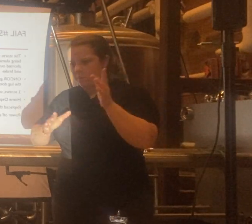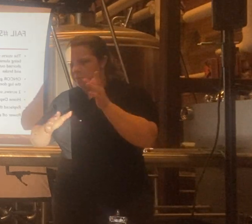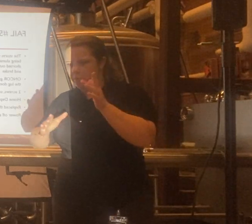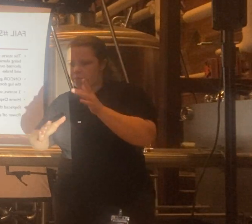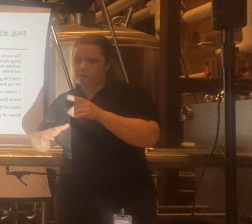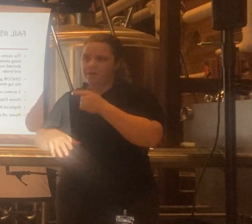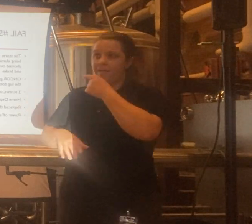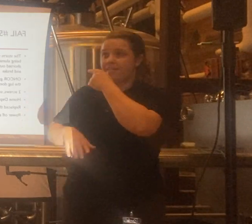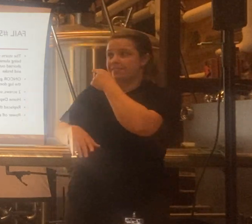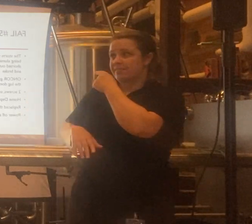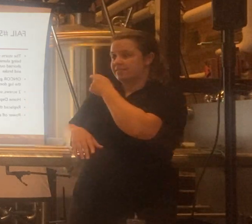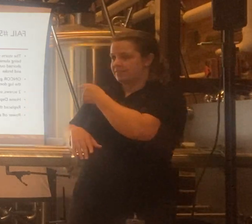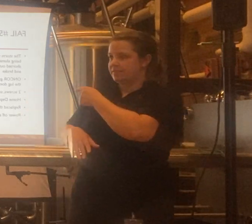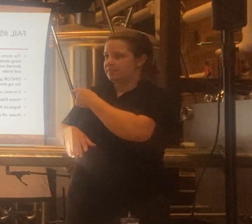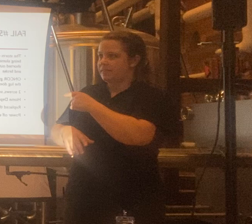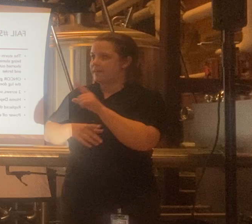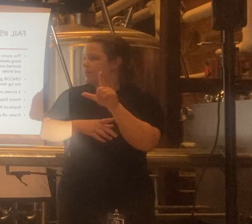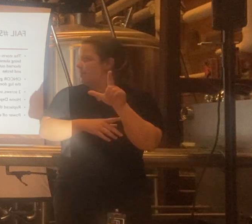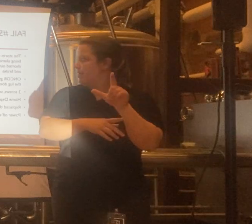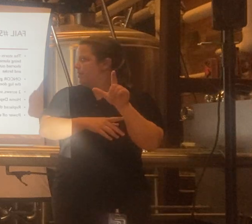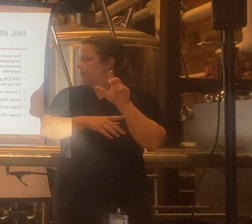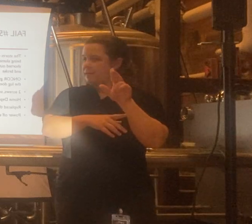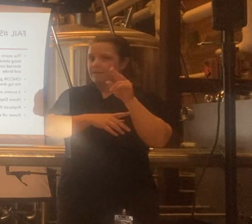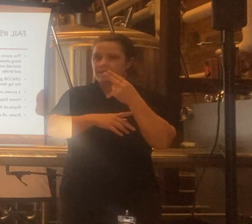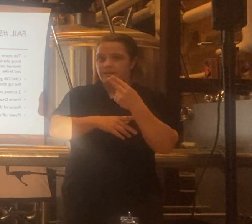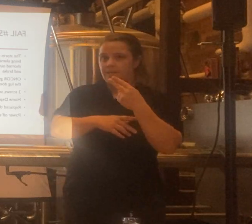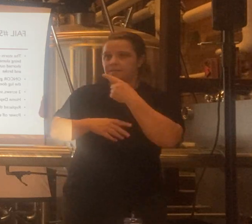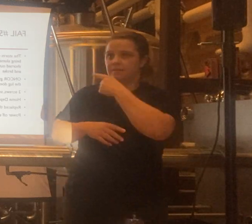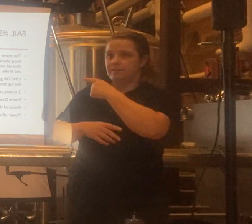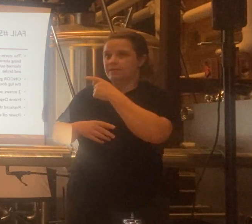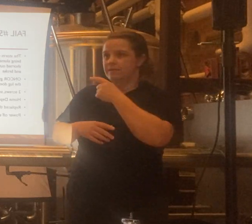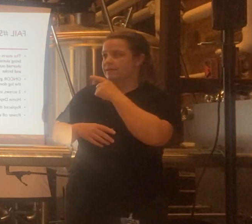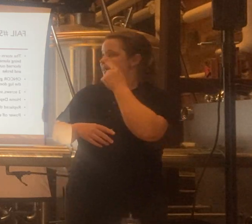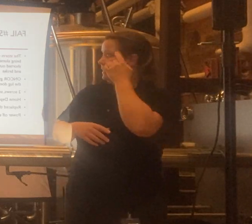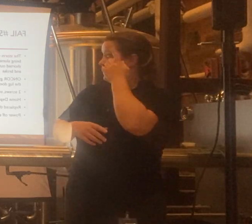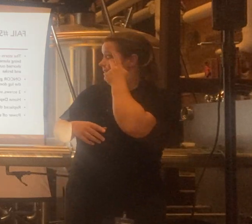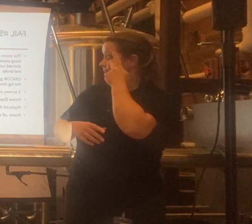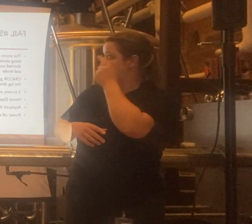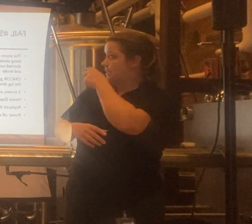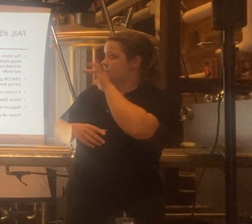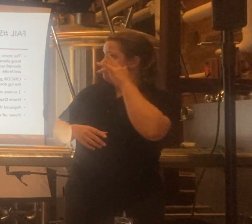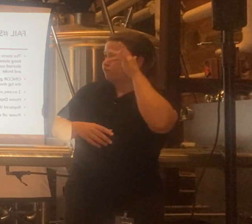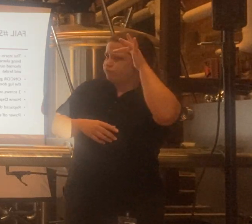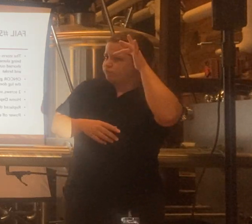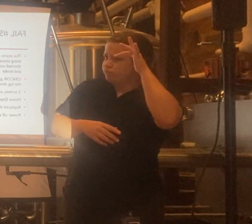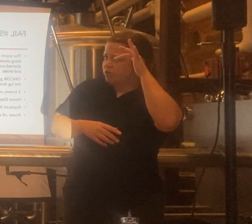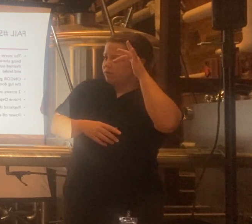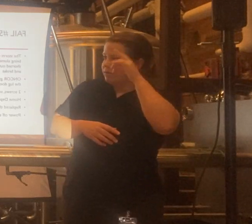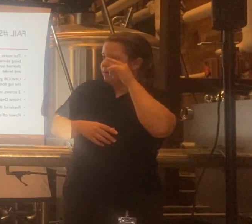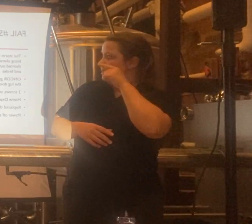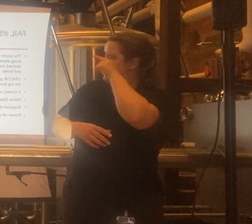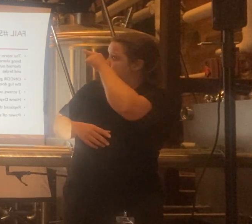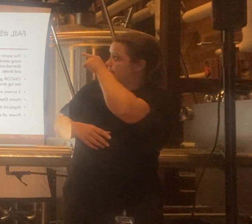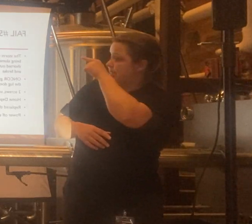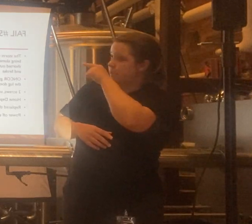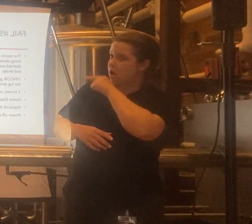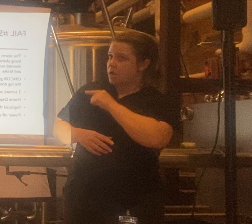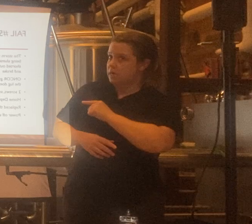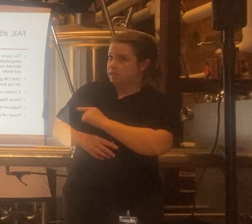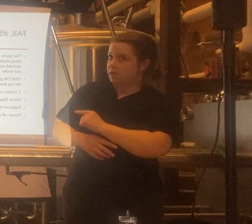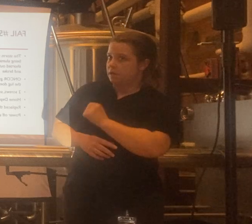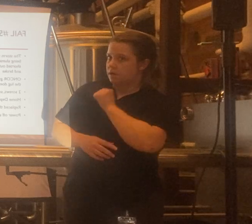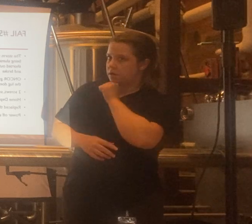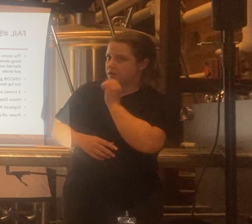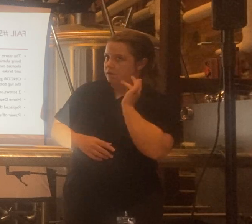here. And if you can tell, it's shiny down here and it's not up here. When aluminum gets shorted, what happens is it gets brittle and